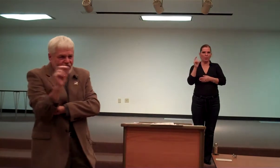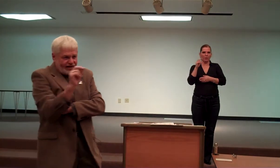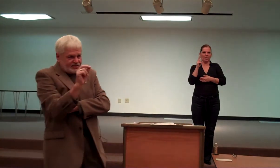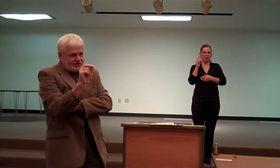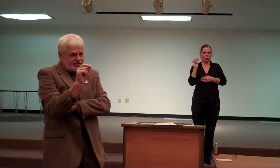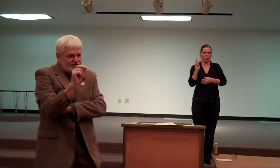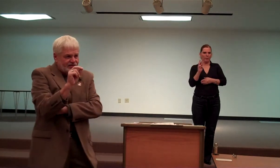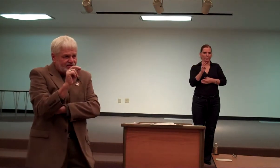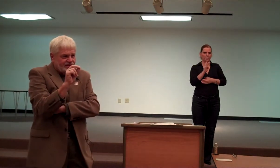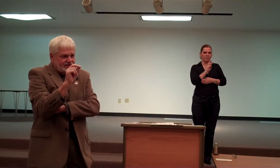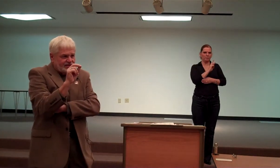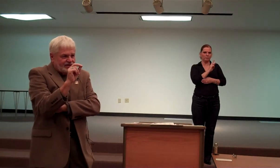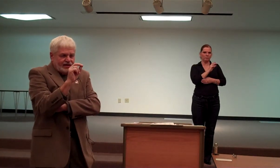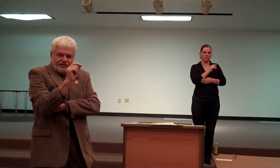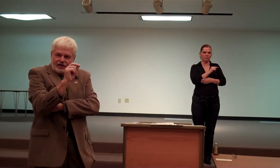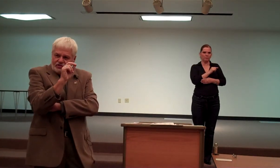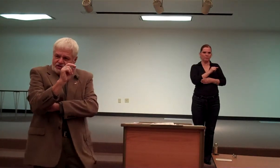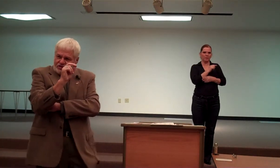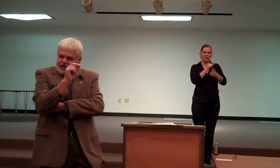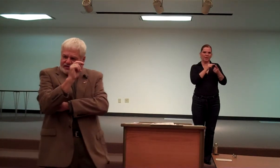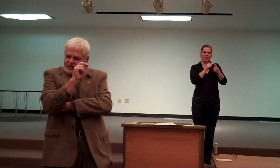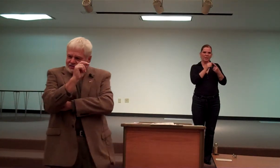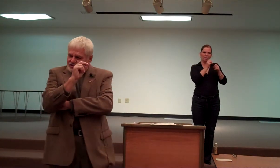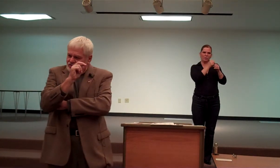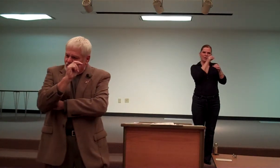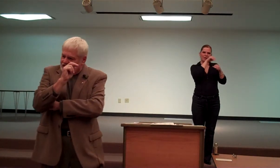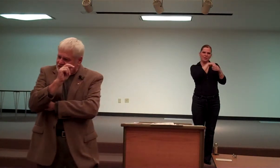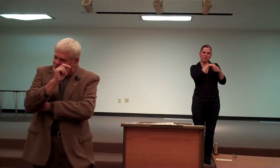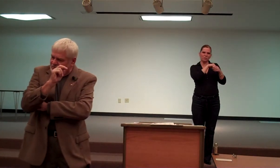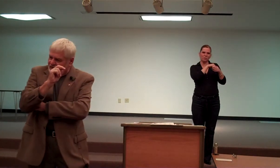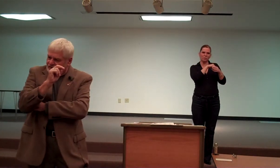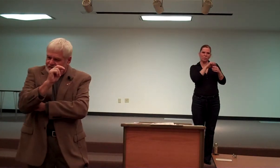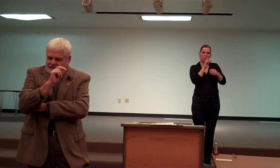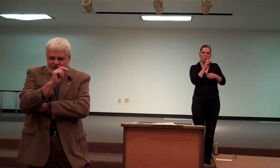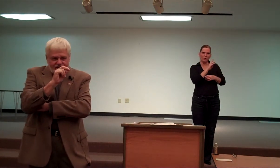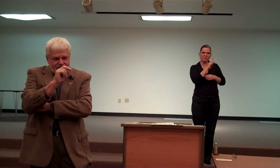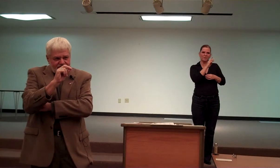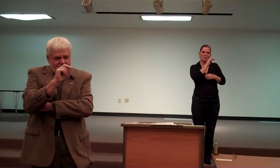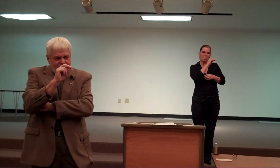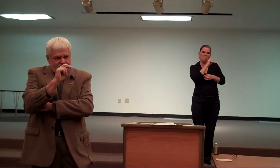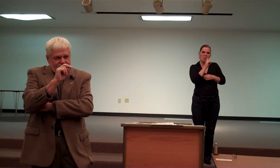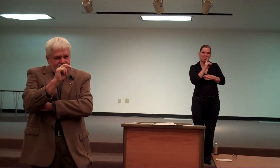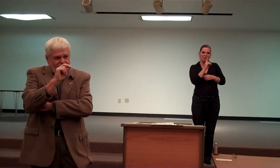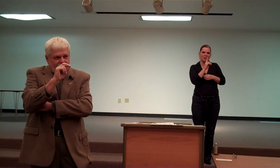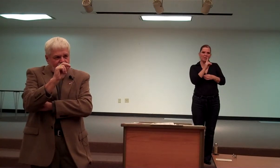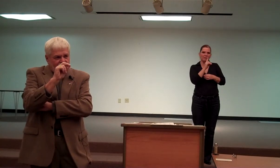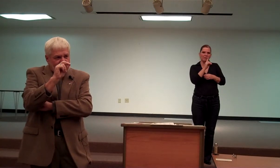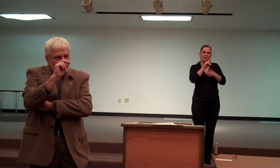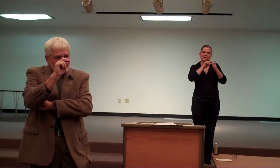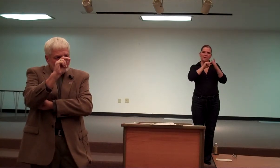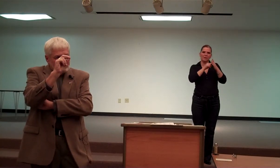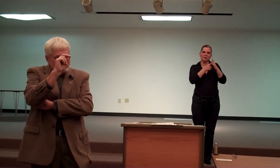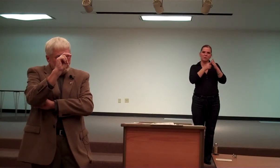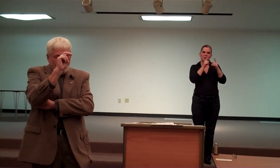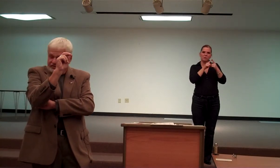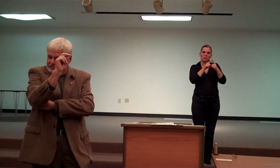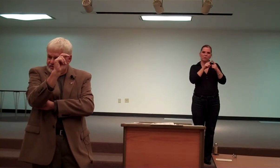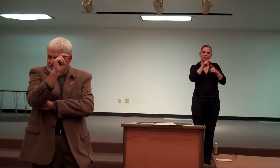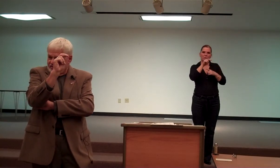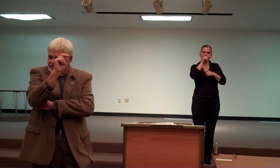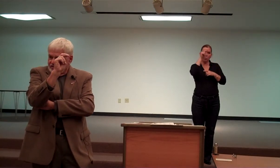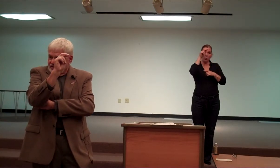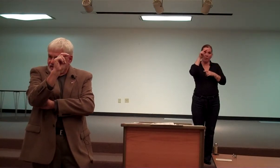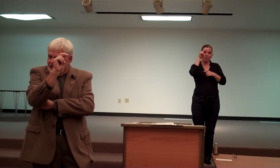go west. And then when you get into western Maryland, it starts to go